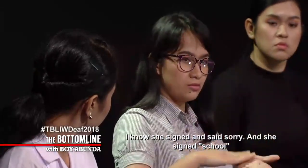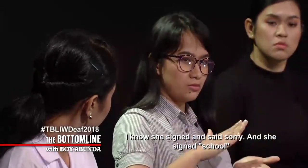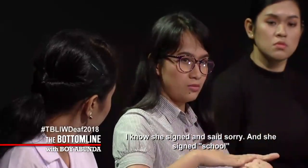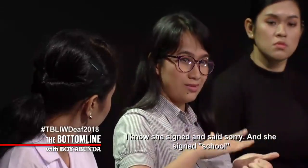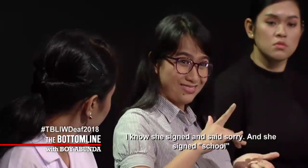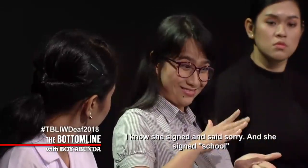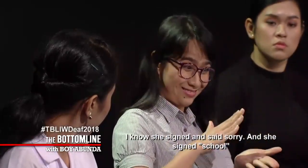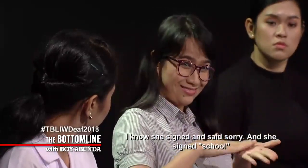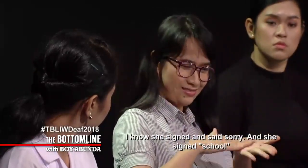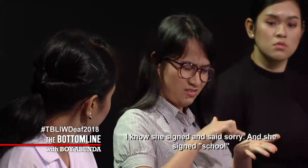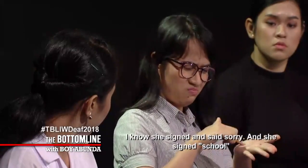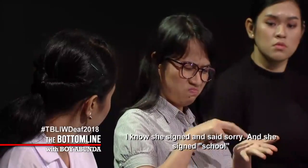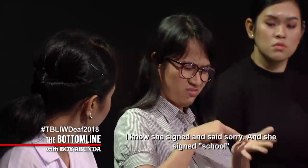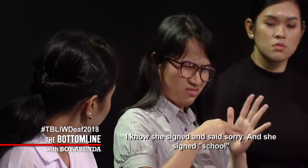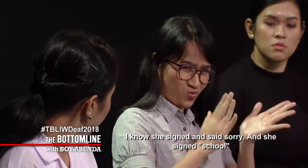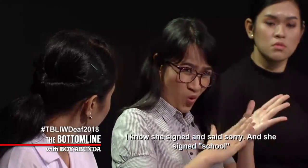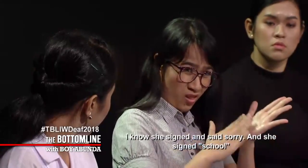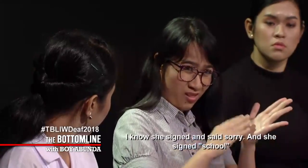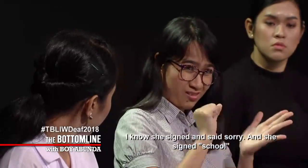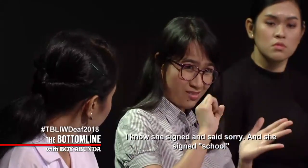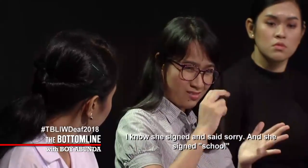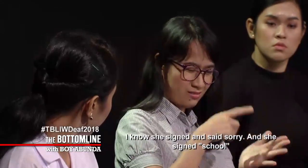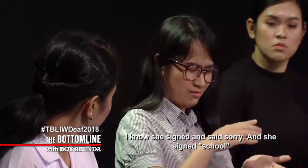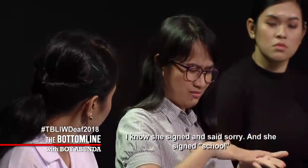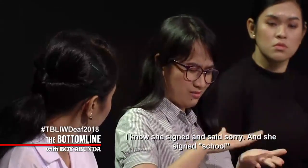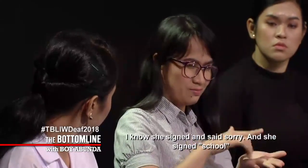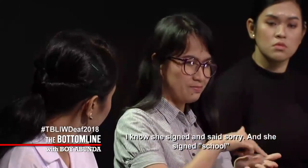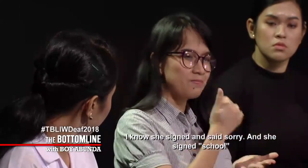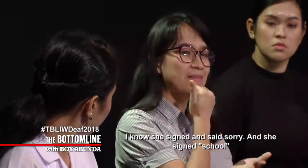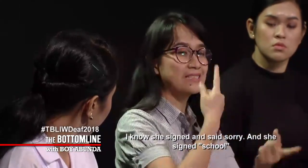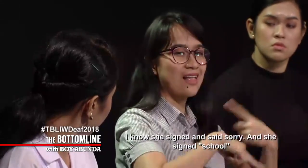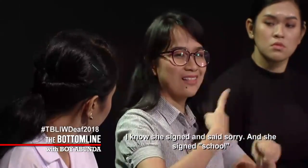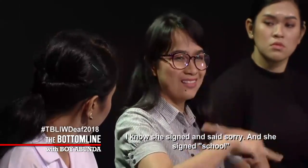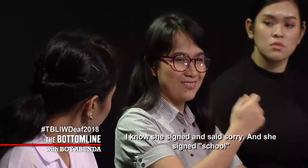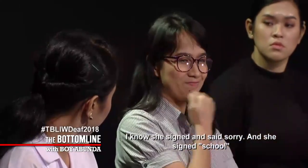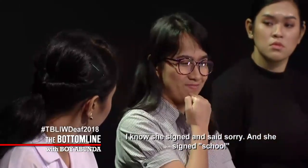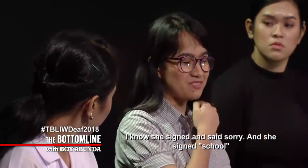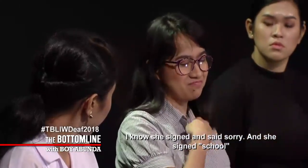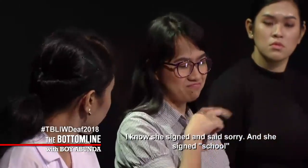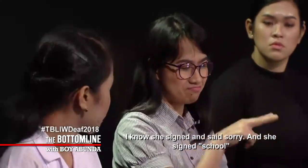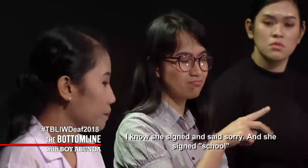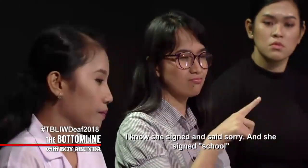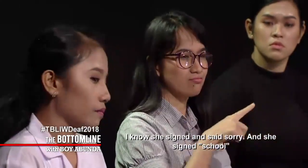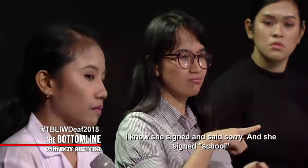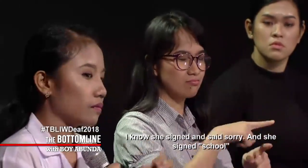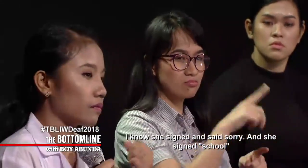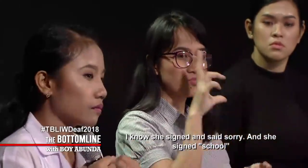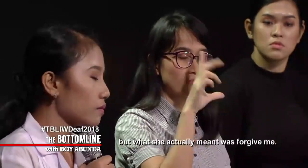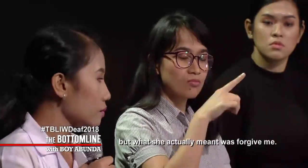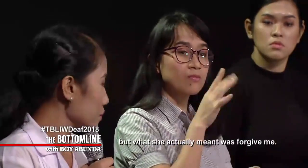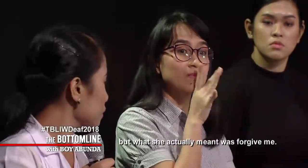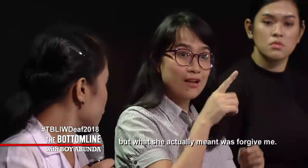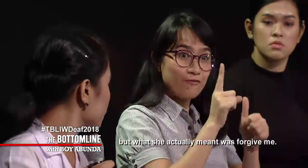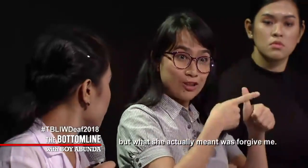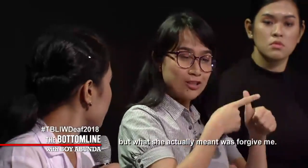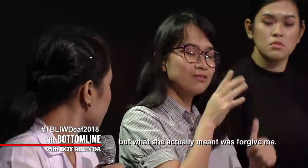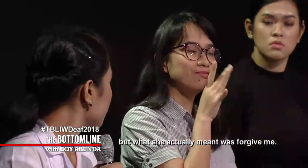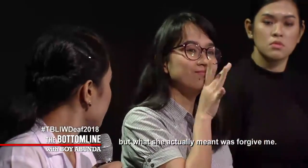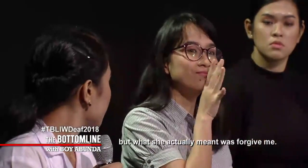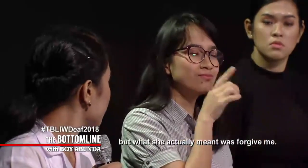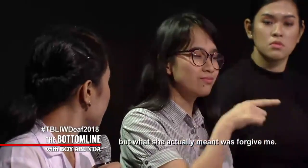I know she signed, sabi niya, sorry, but she said school. Actually, signed niya school, but maybe she wanted to